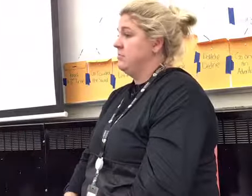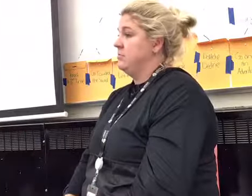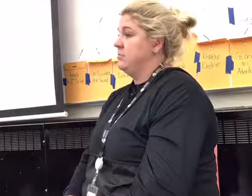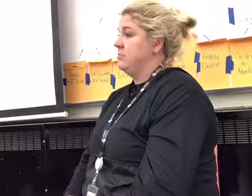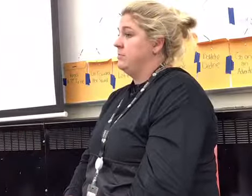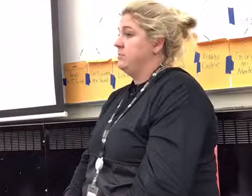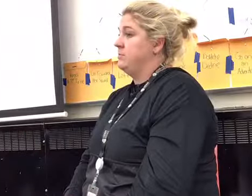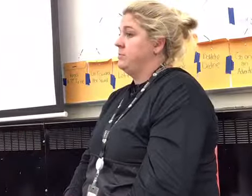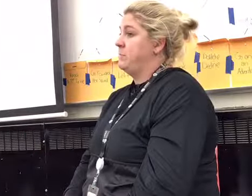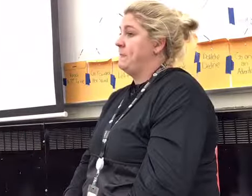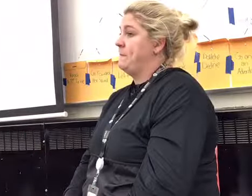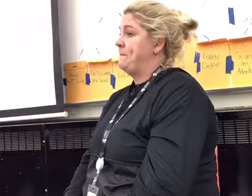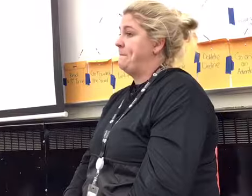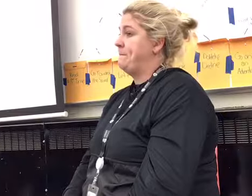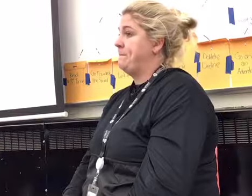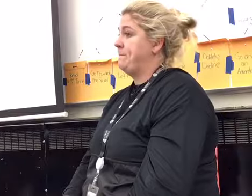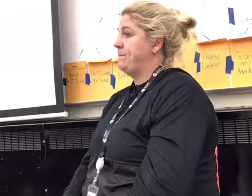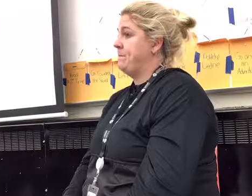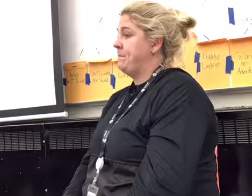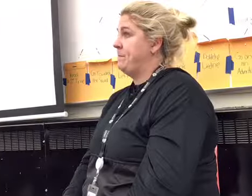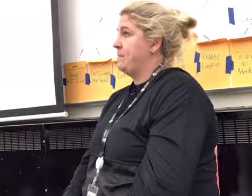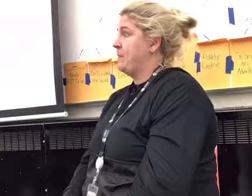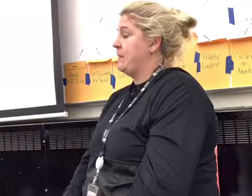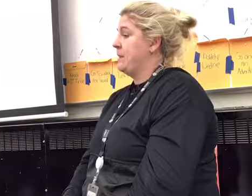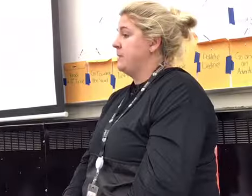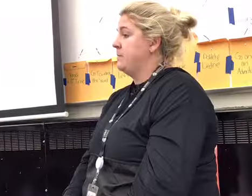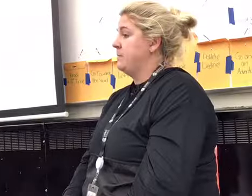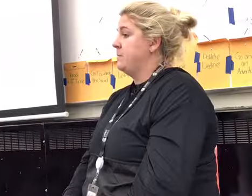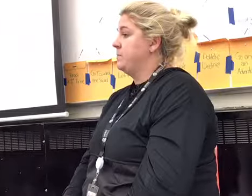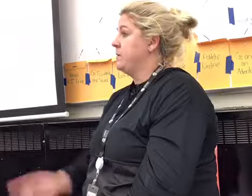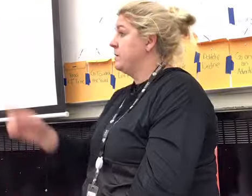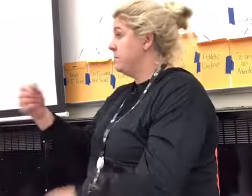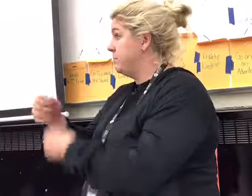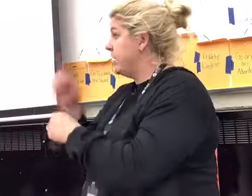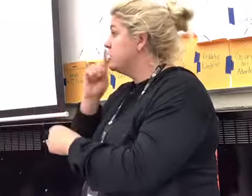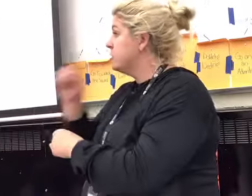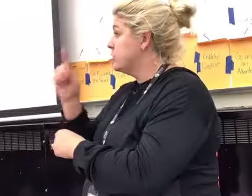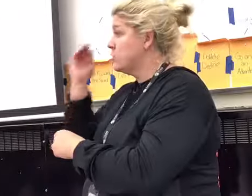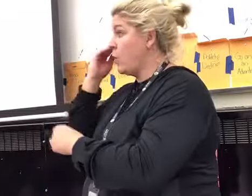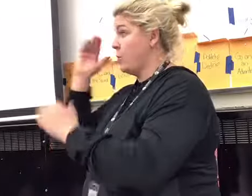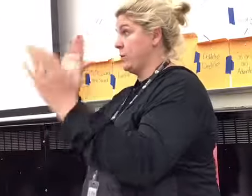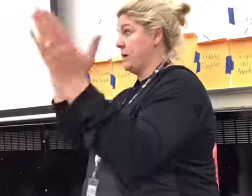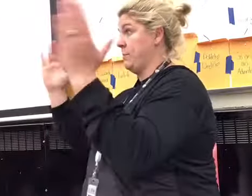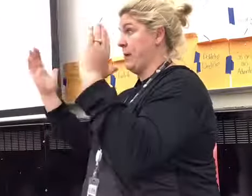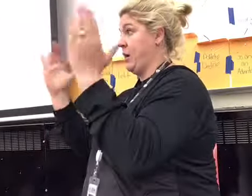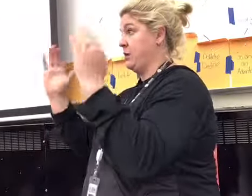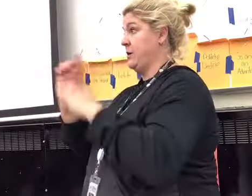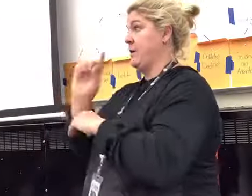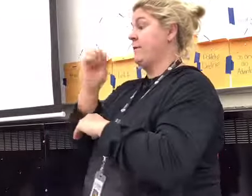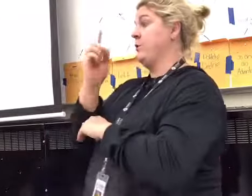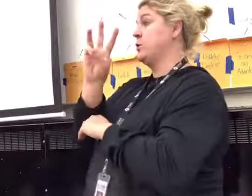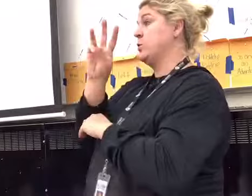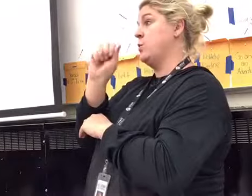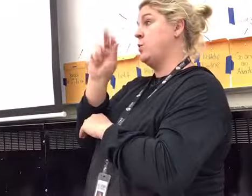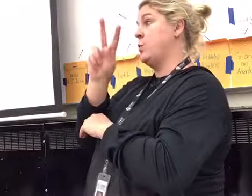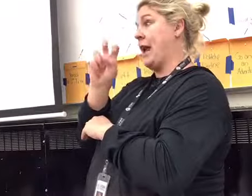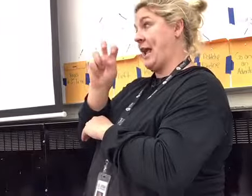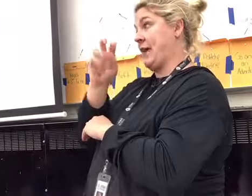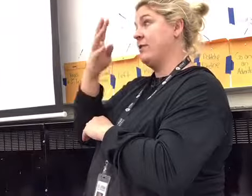Okay, so if you will make sure that you know that this is a comparison between the first wave of immigration, and